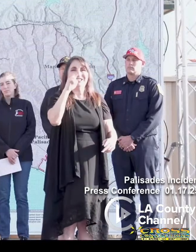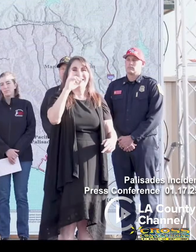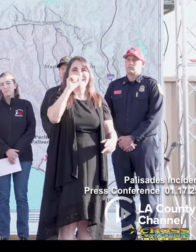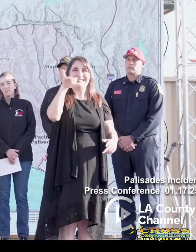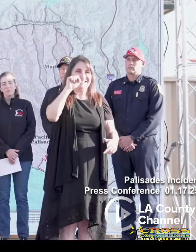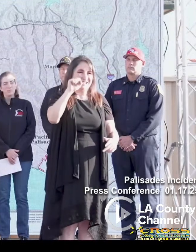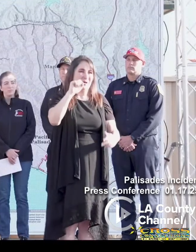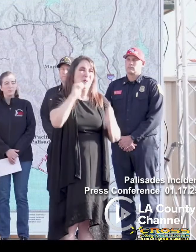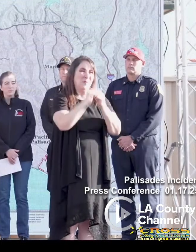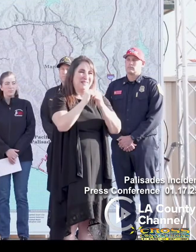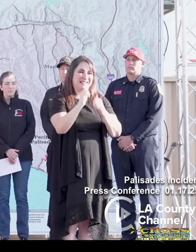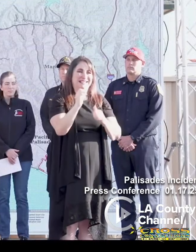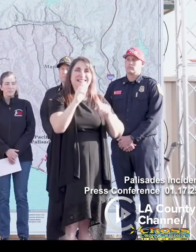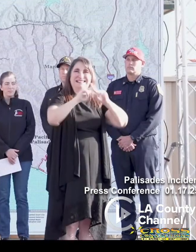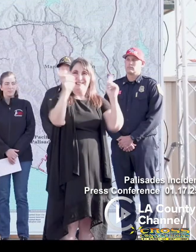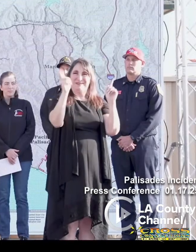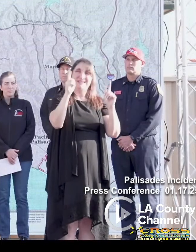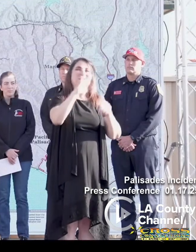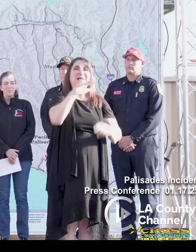unusual spelling,